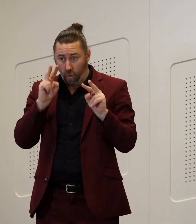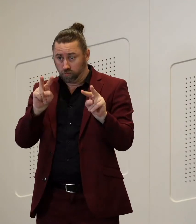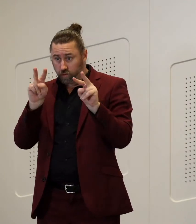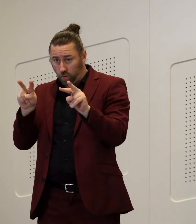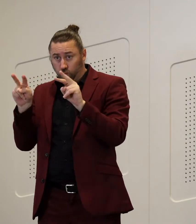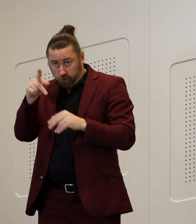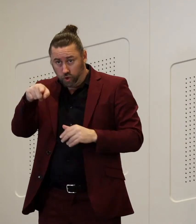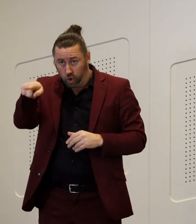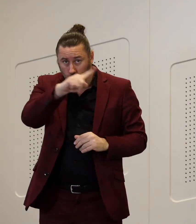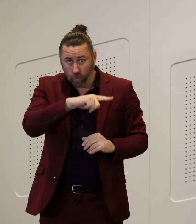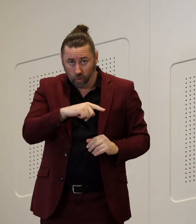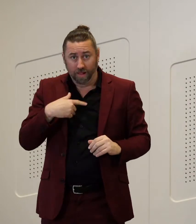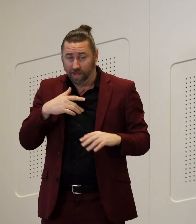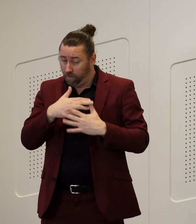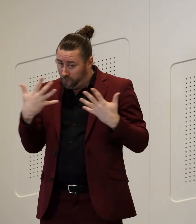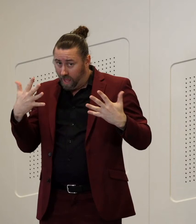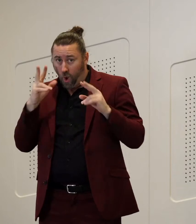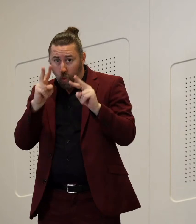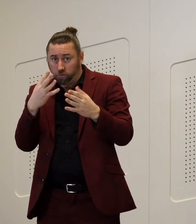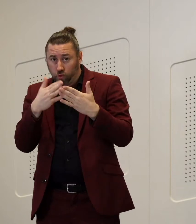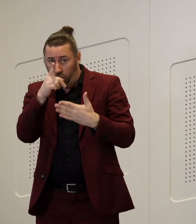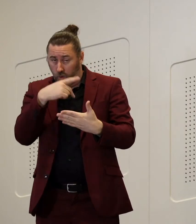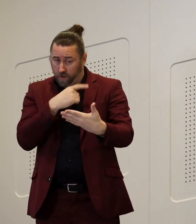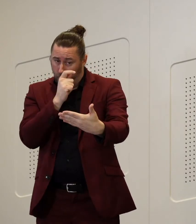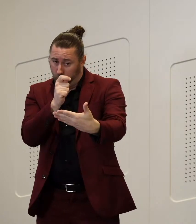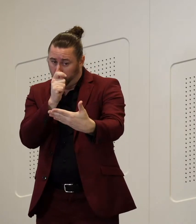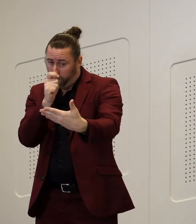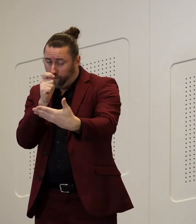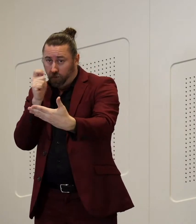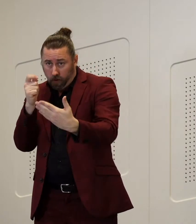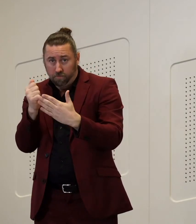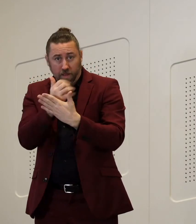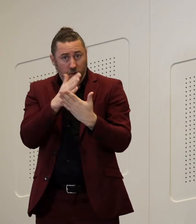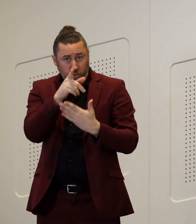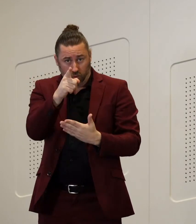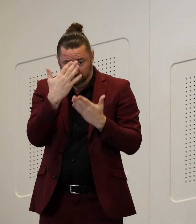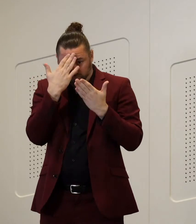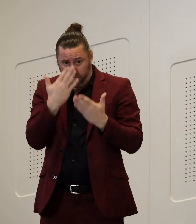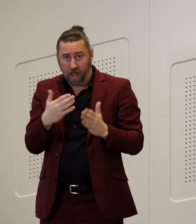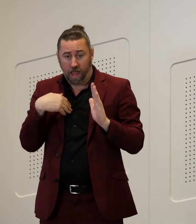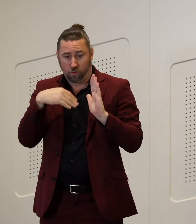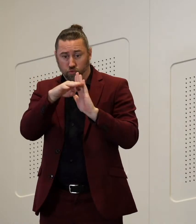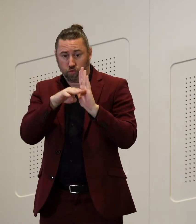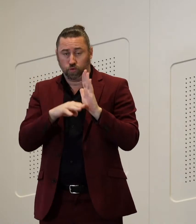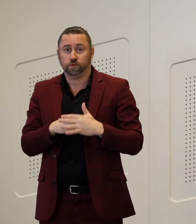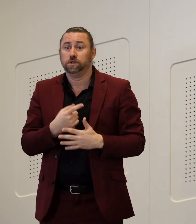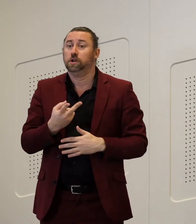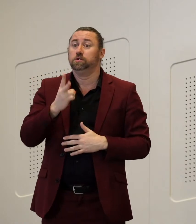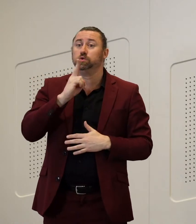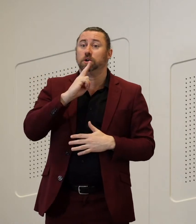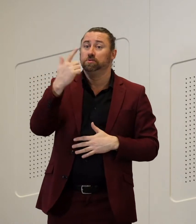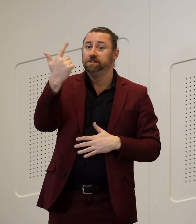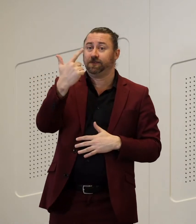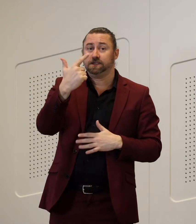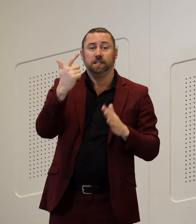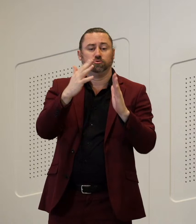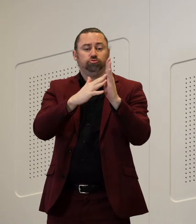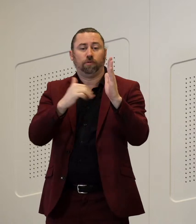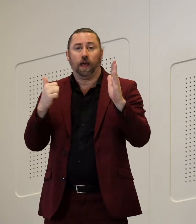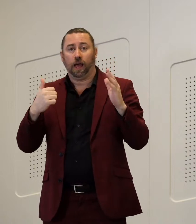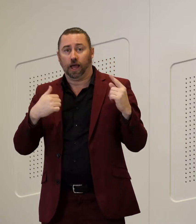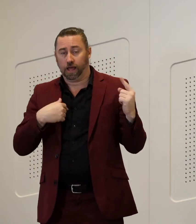as part of our hard border closure. So they will still be checked in terms of their compliance. Yesterday, 217 heavy